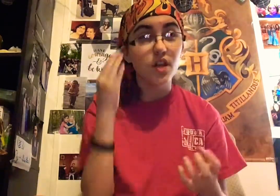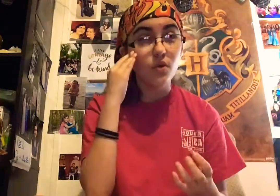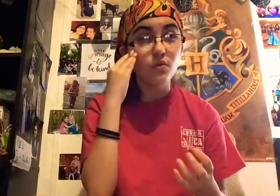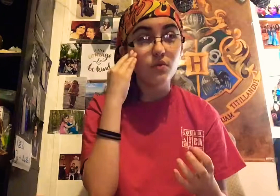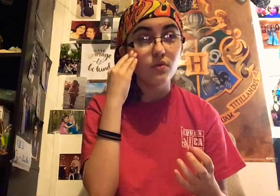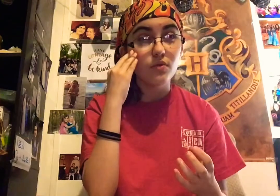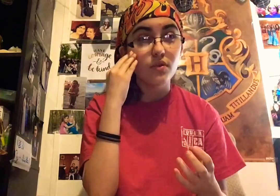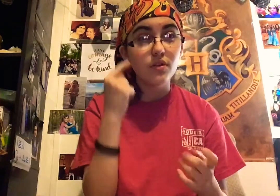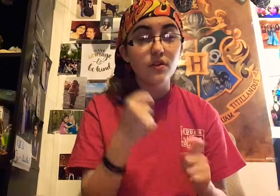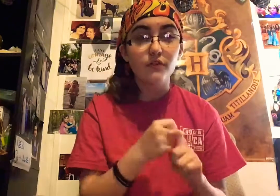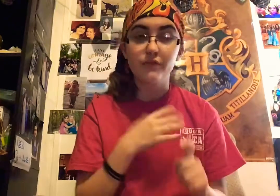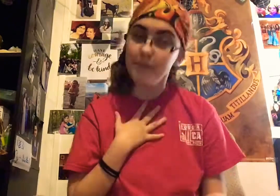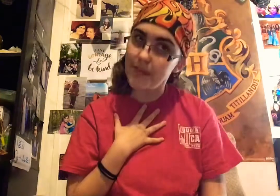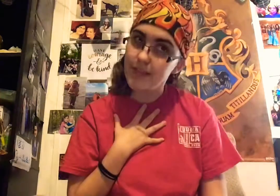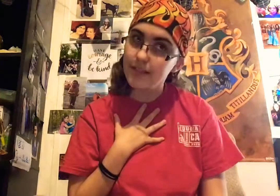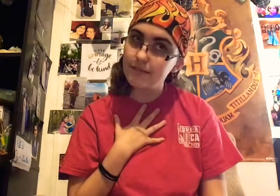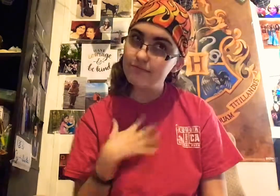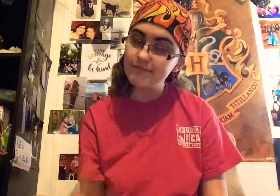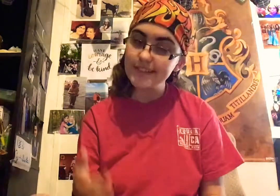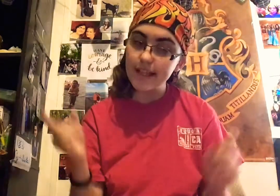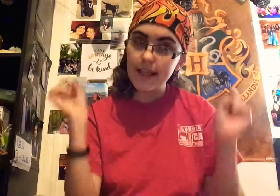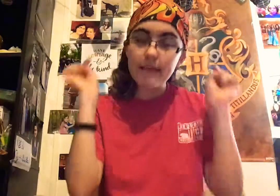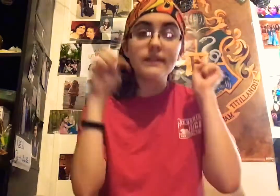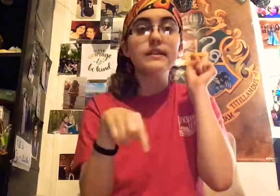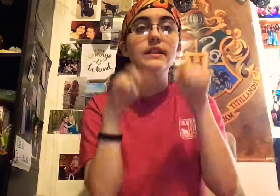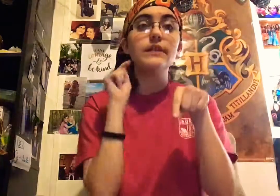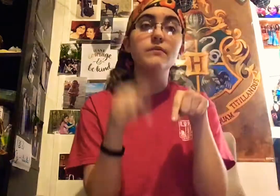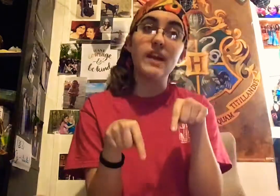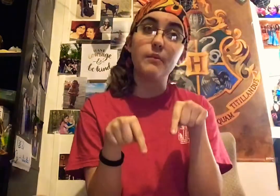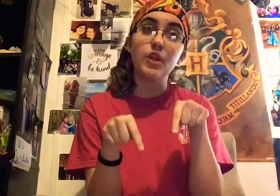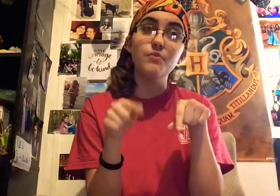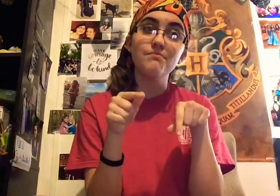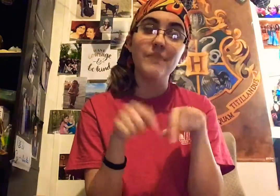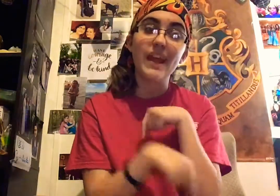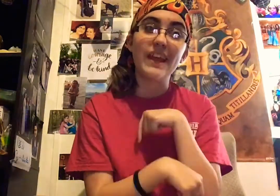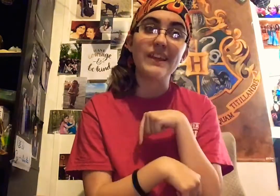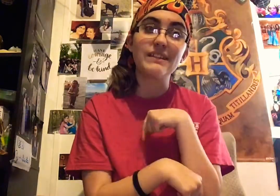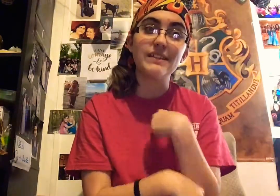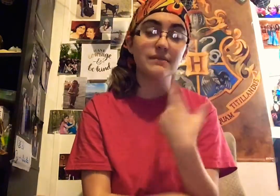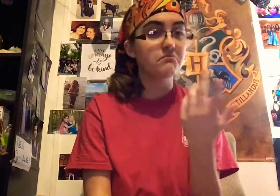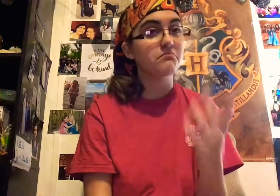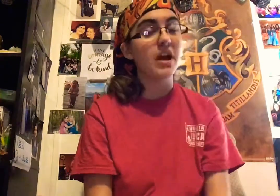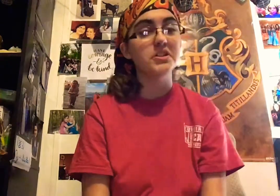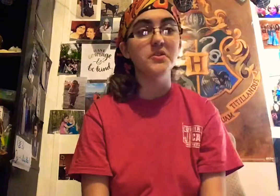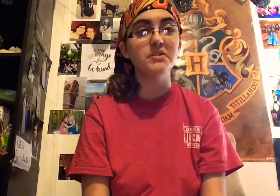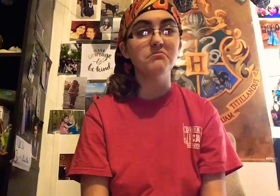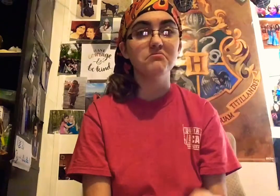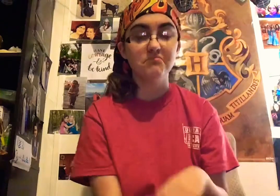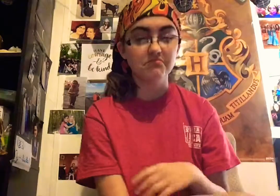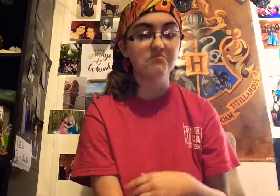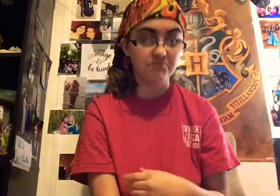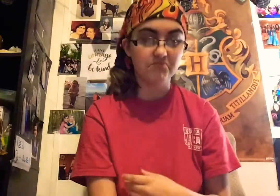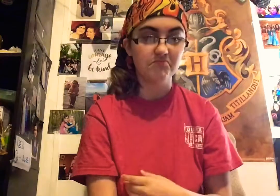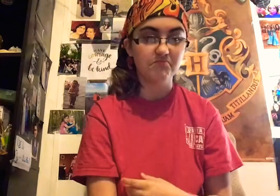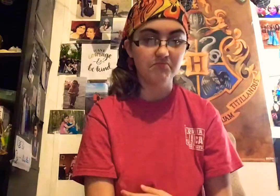know from me, leave them down below and I'll do it.